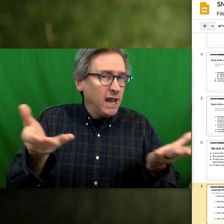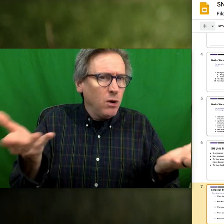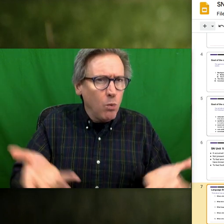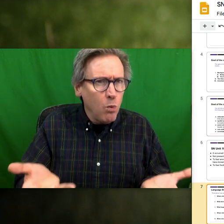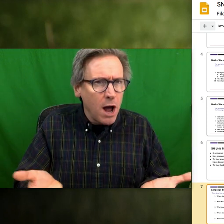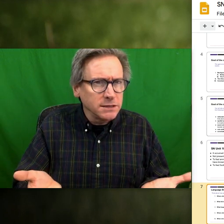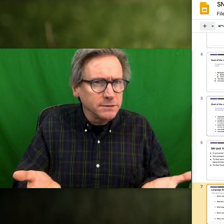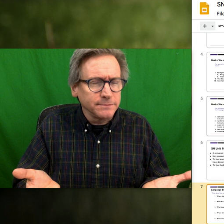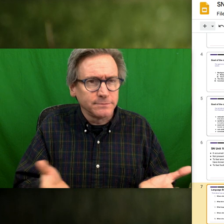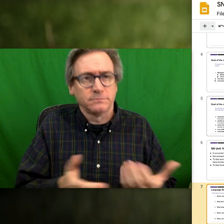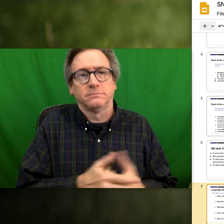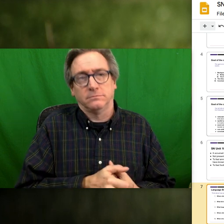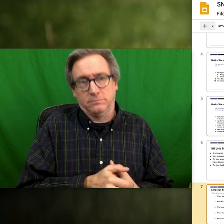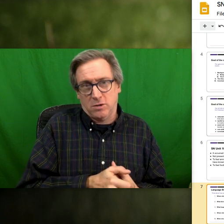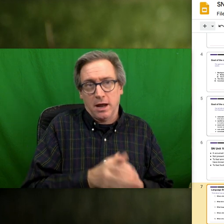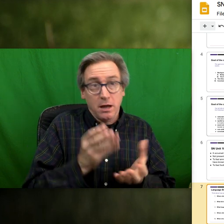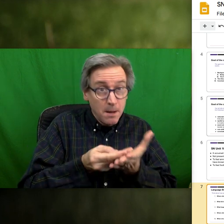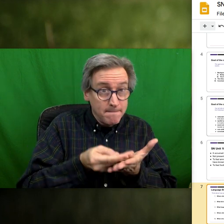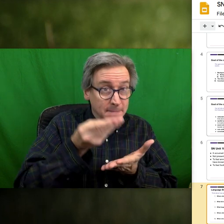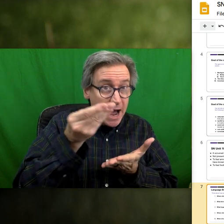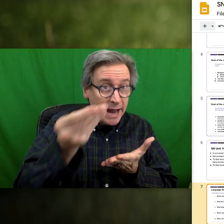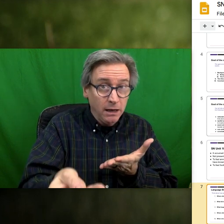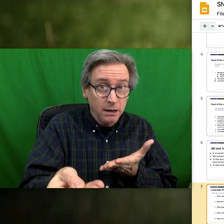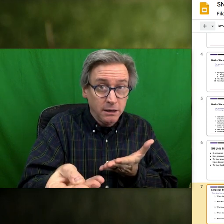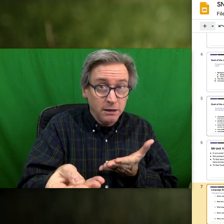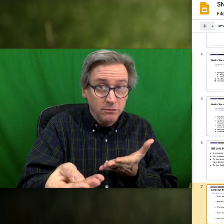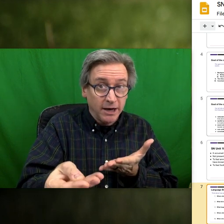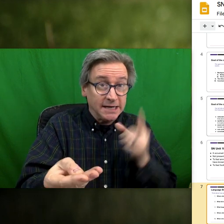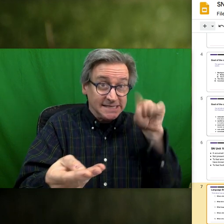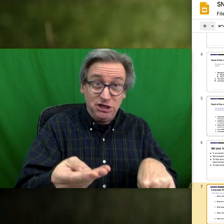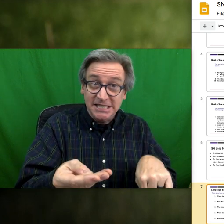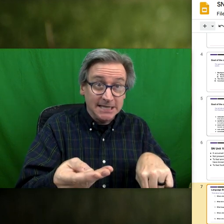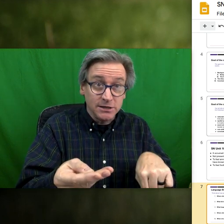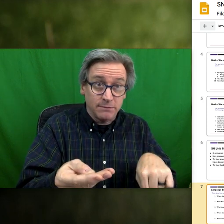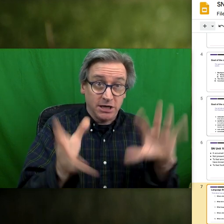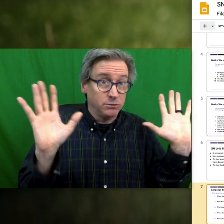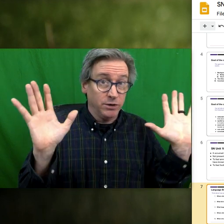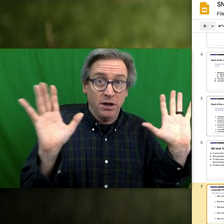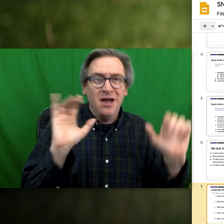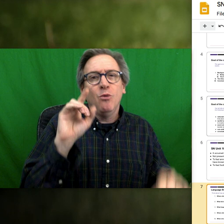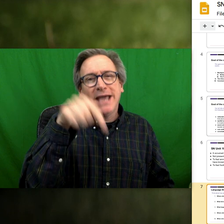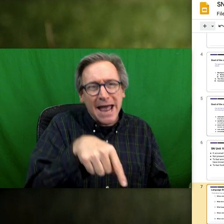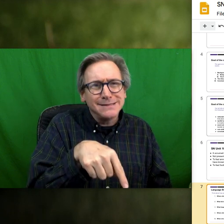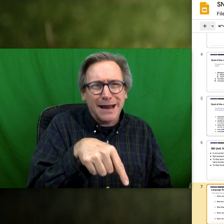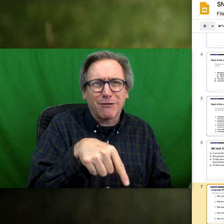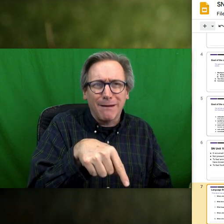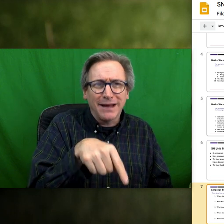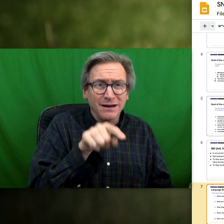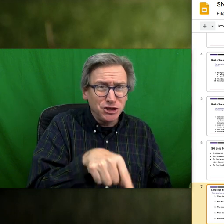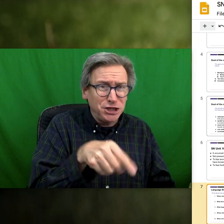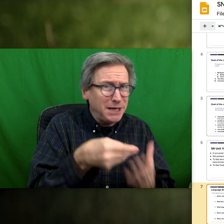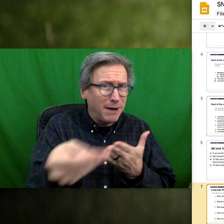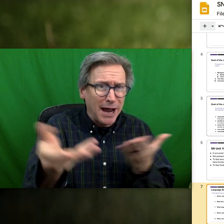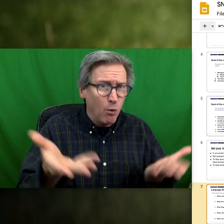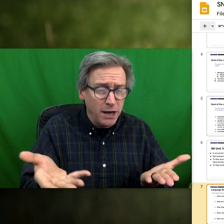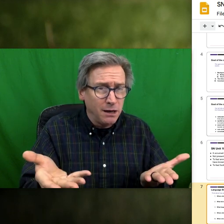by what? Okay, by, right? Because she's still the subject. We can set her up again.